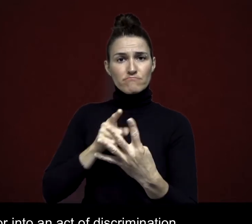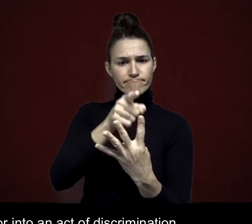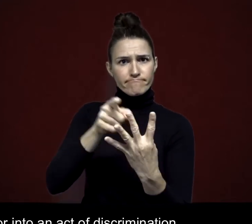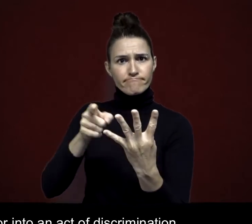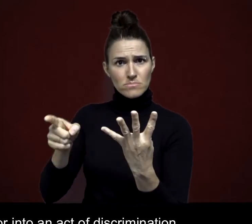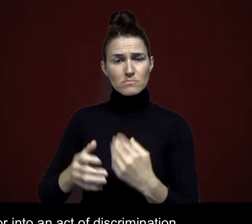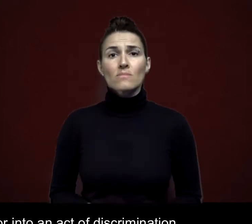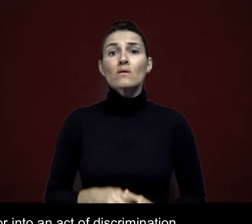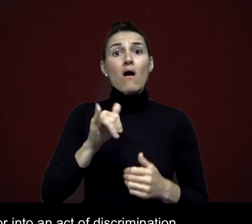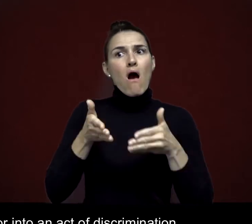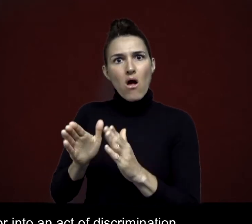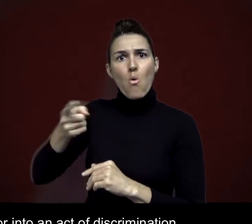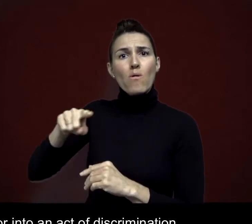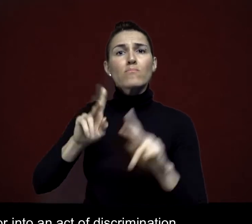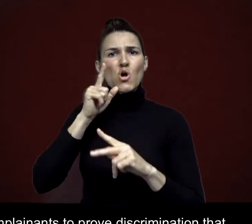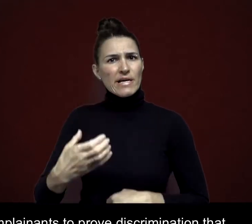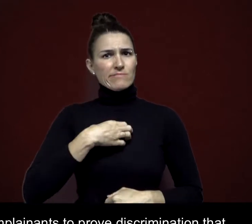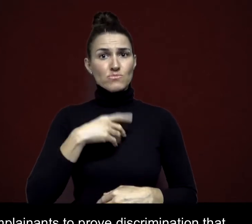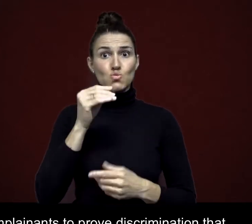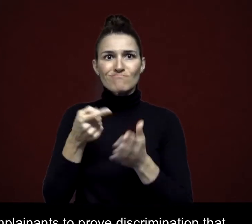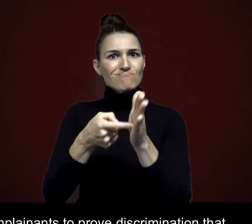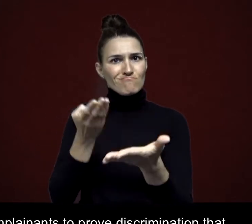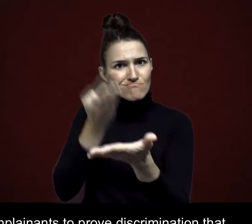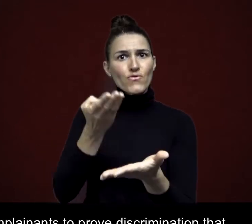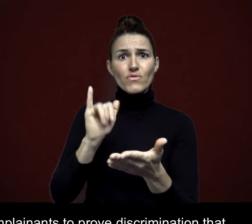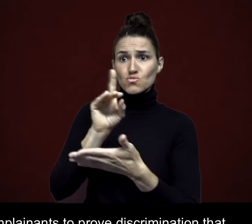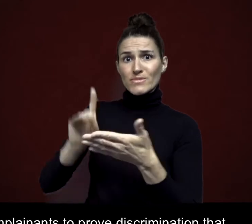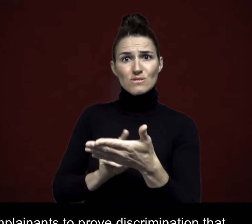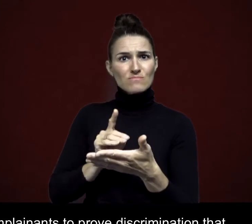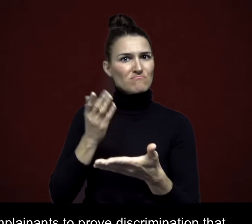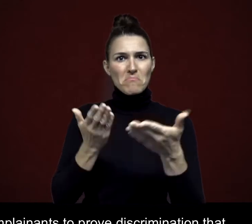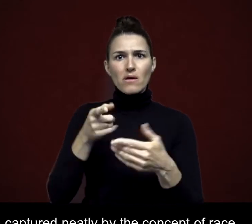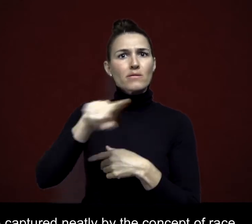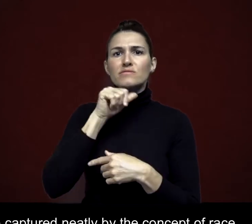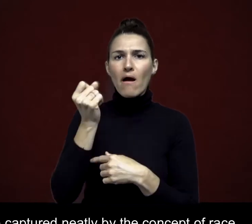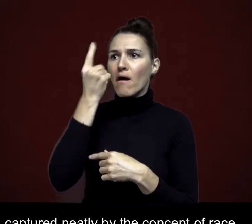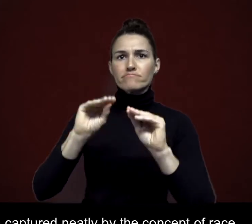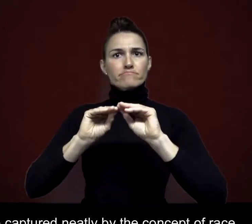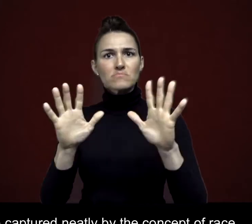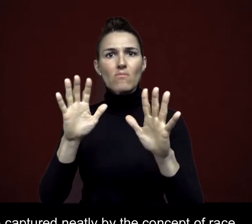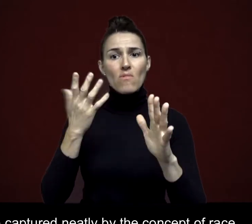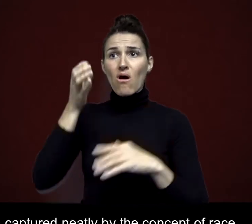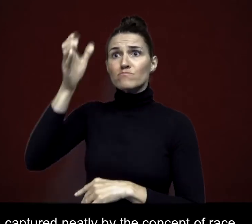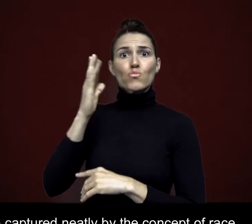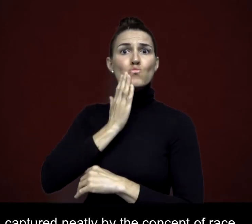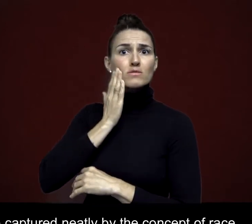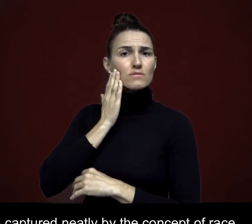an act of discrimination. It allows complainants to prove discrimination that might not be captured neatly by the concept of